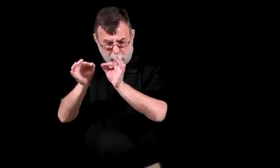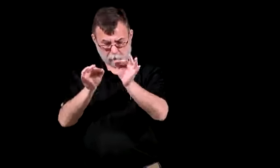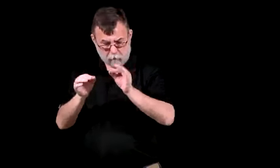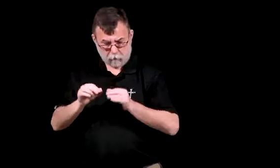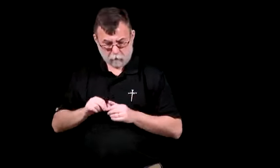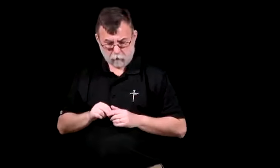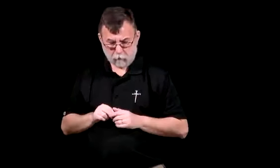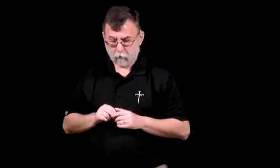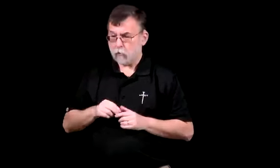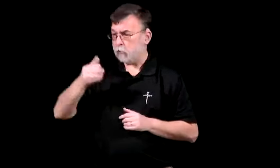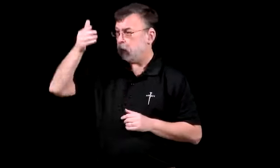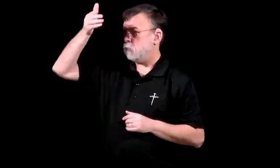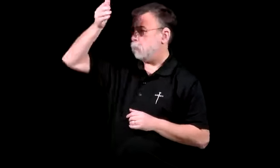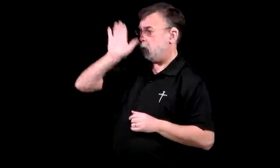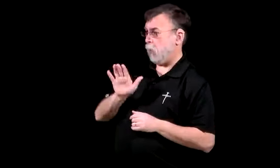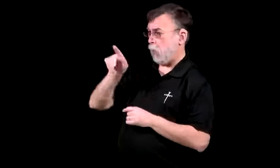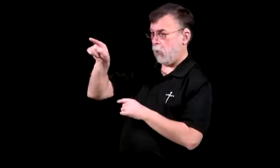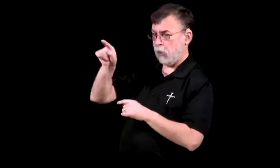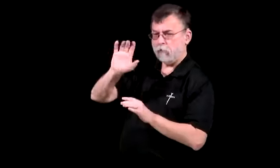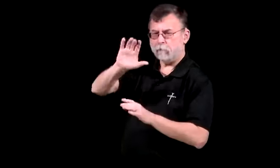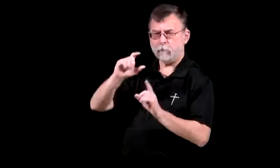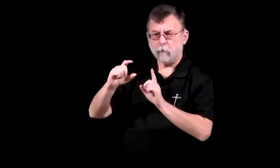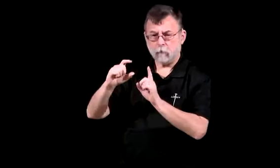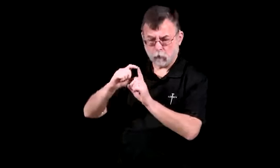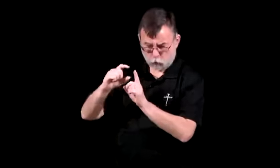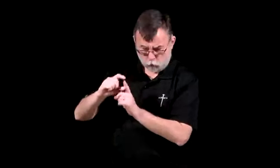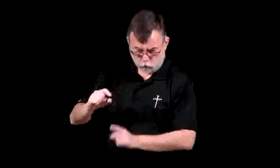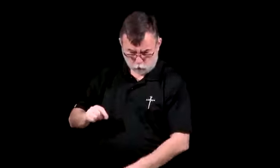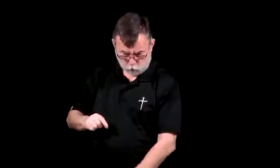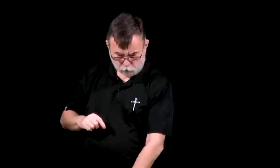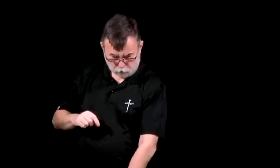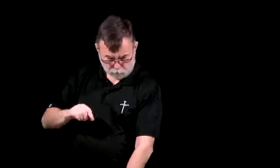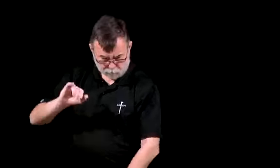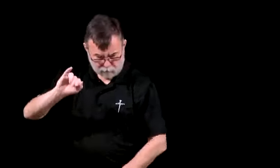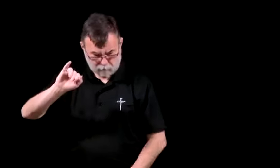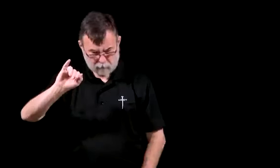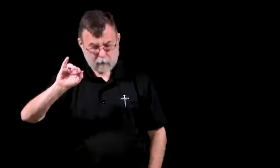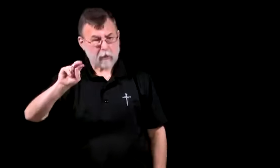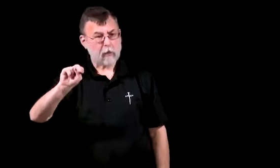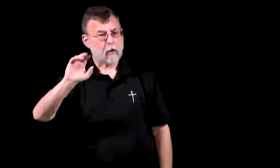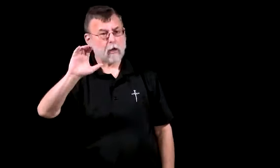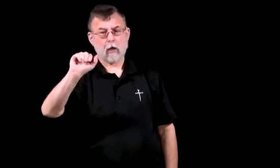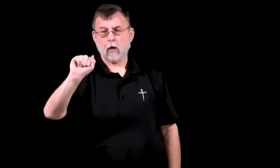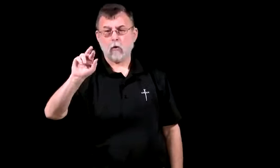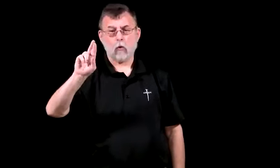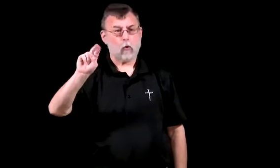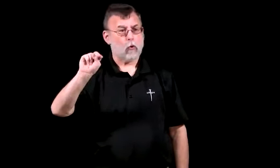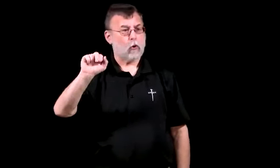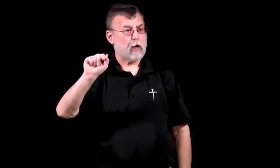John describes that God, this is it from the Bible.